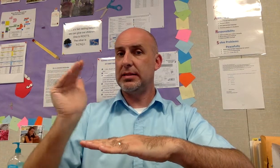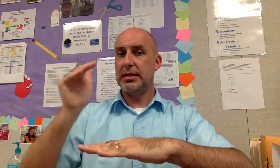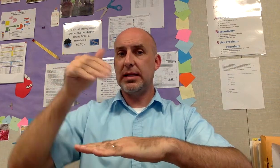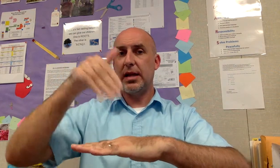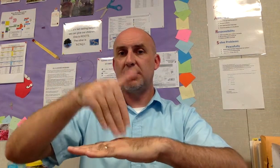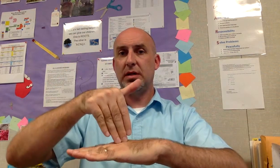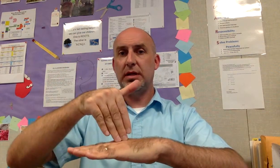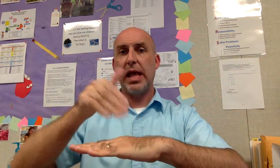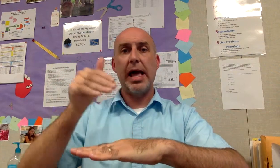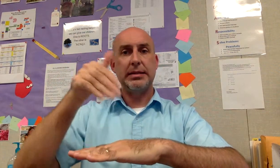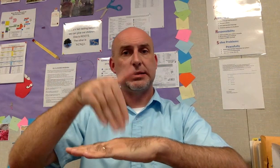it taps on it, at.